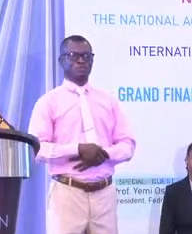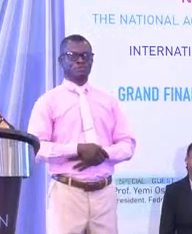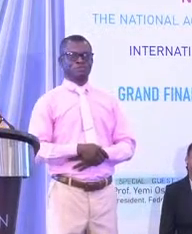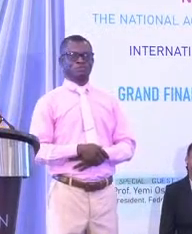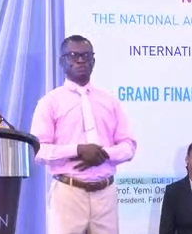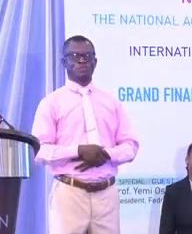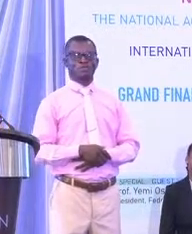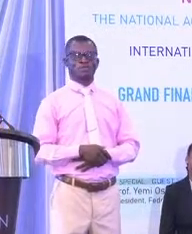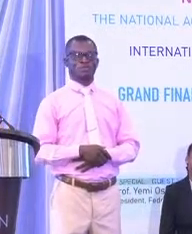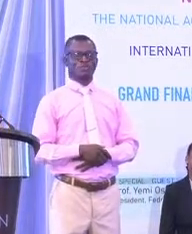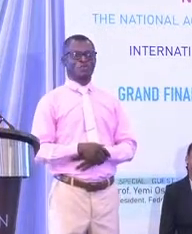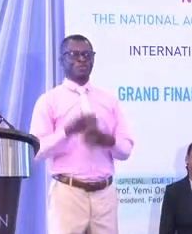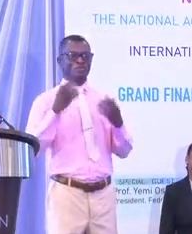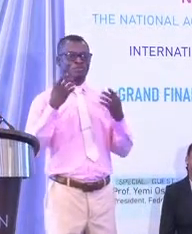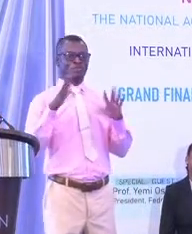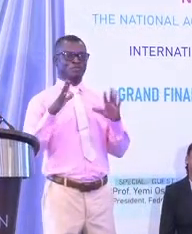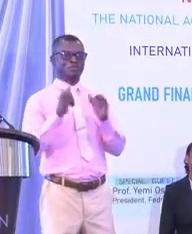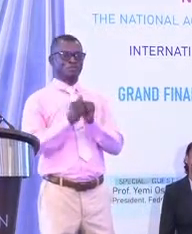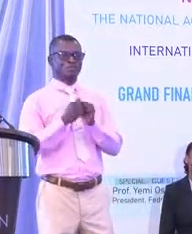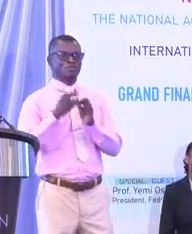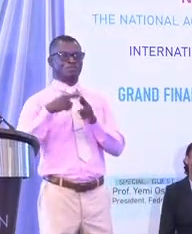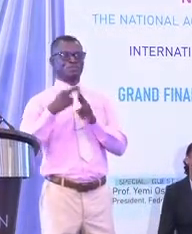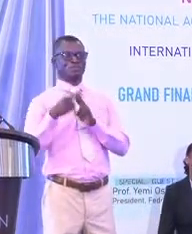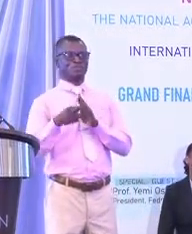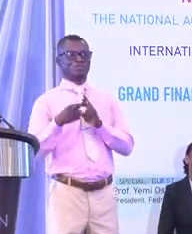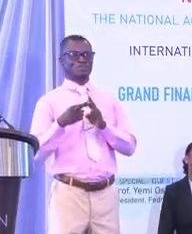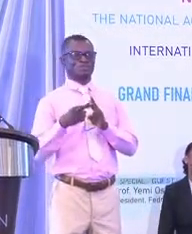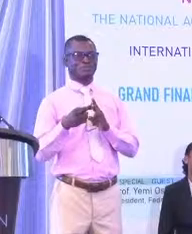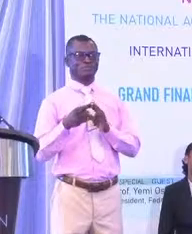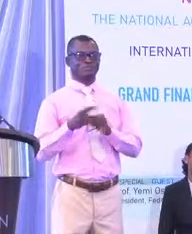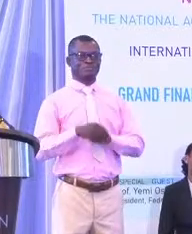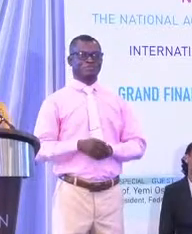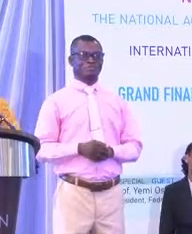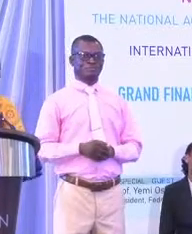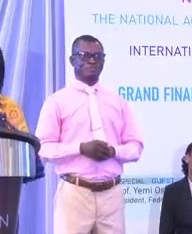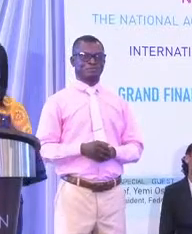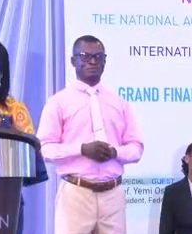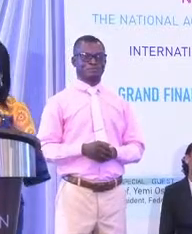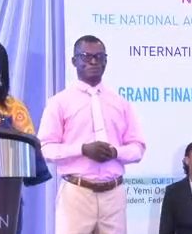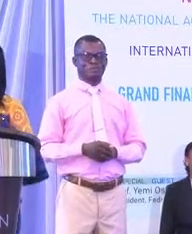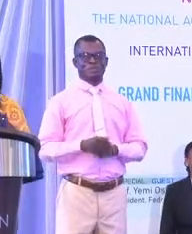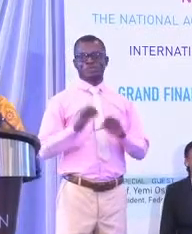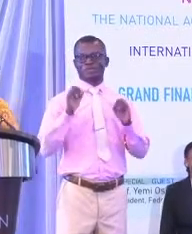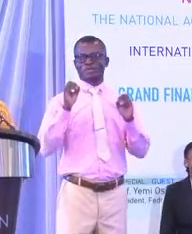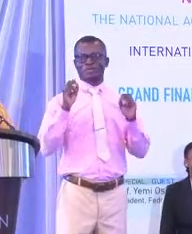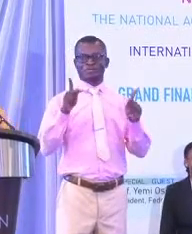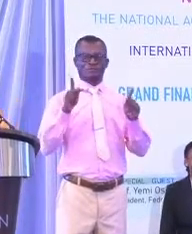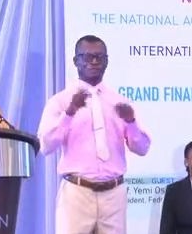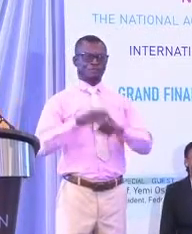Are you done welcoming yourselves? That was pretty fast. Okay.